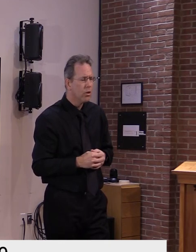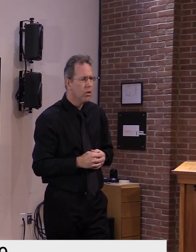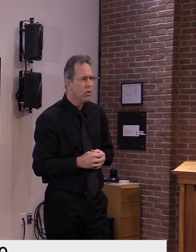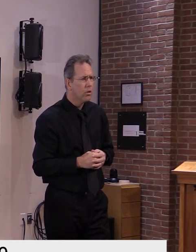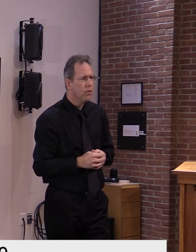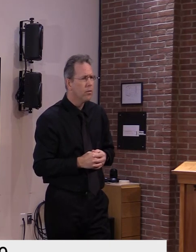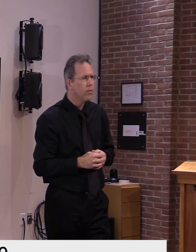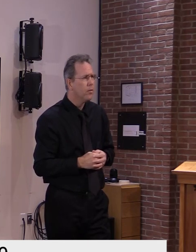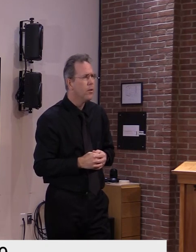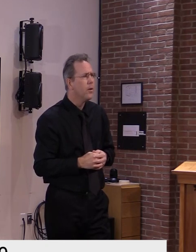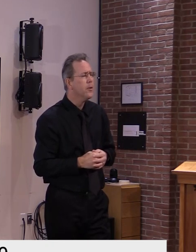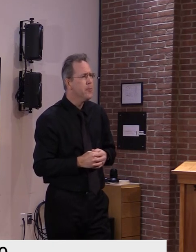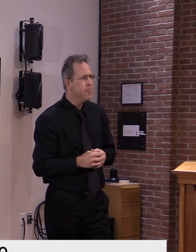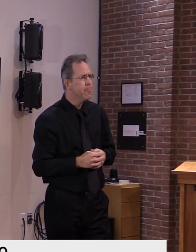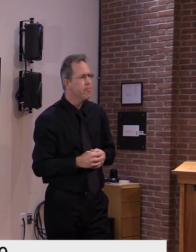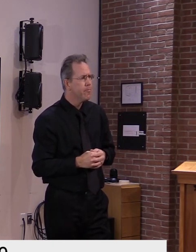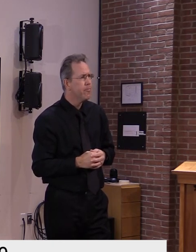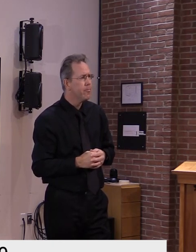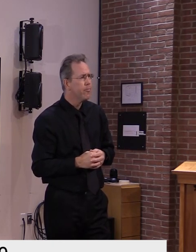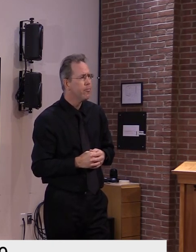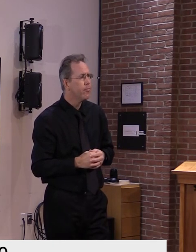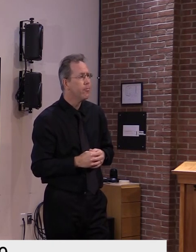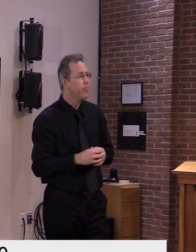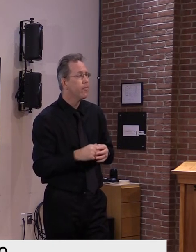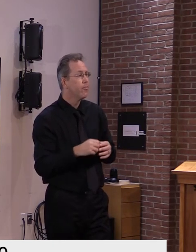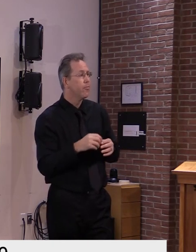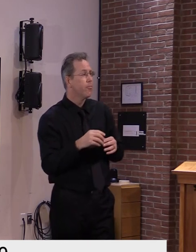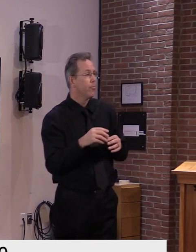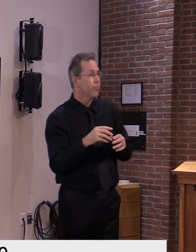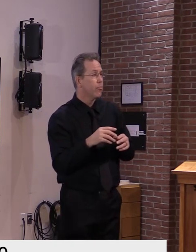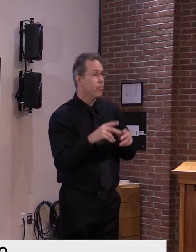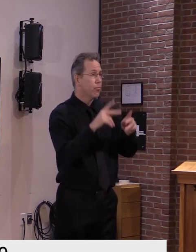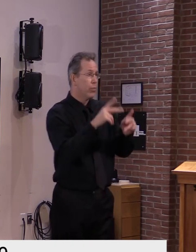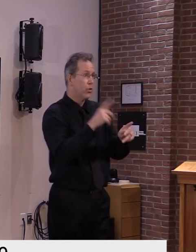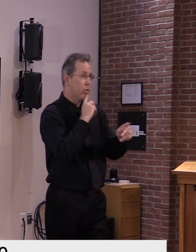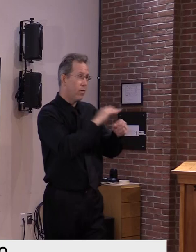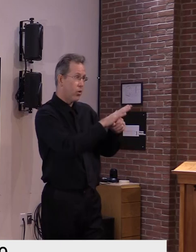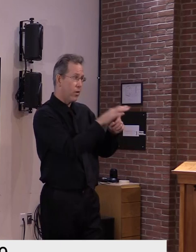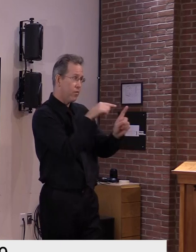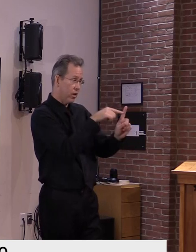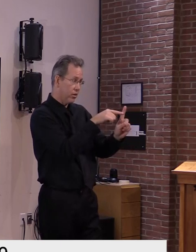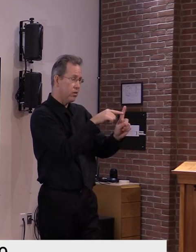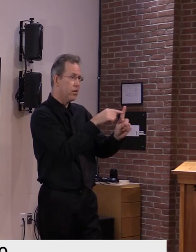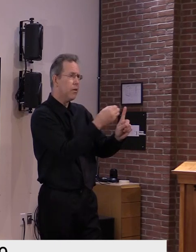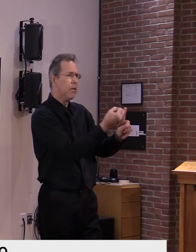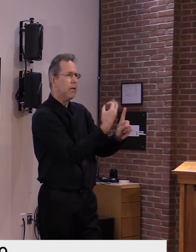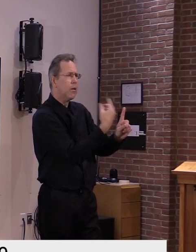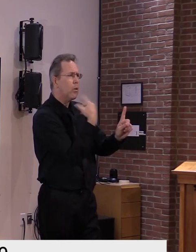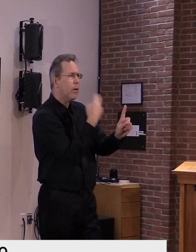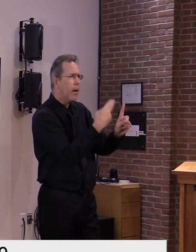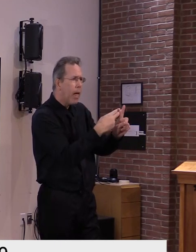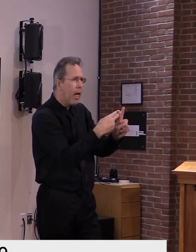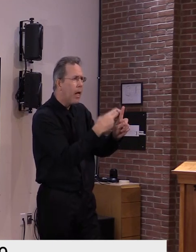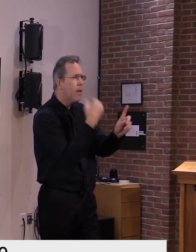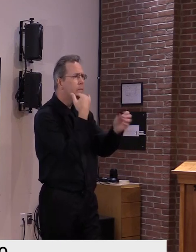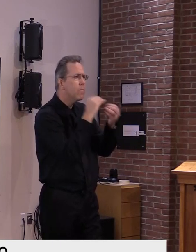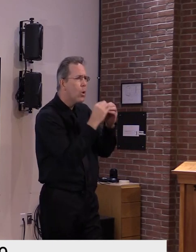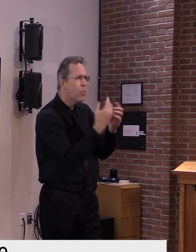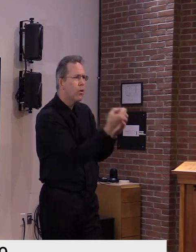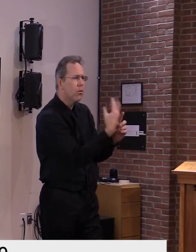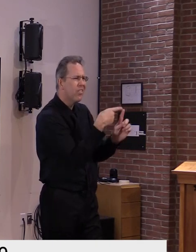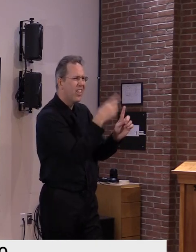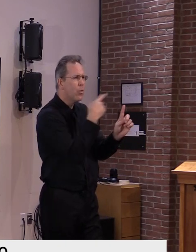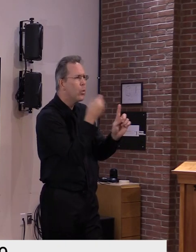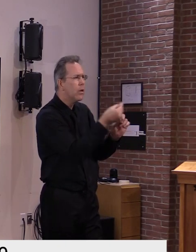That's correct. They are submitting, or we will find it through a different way. And sorry, just okay, thank